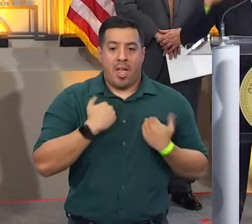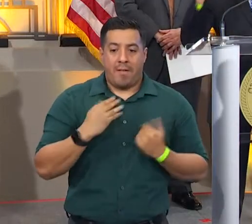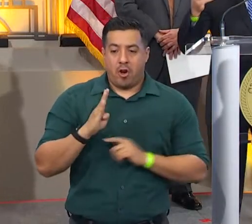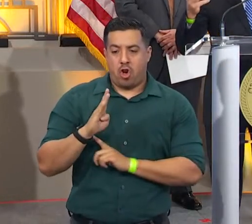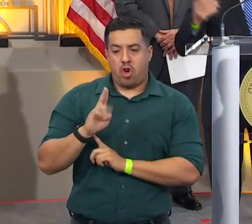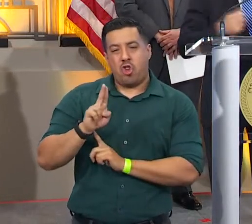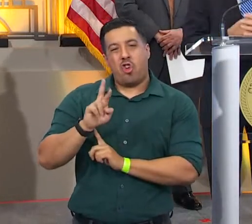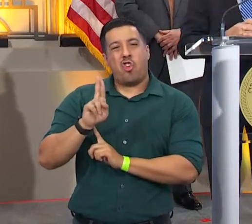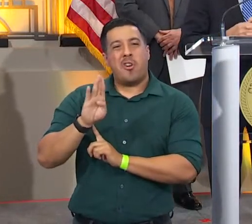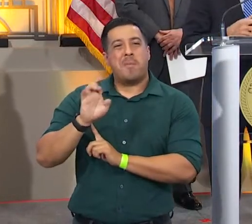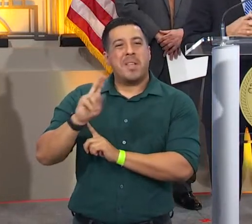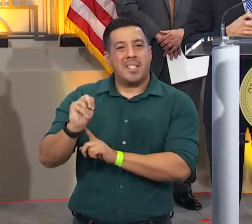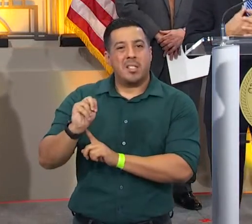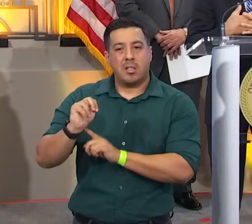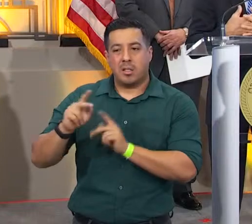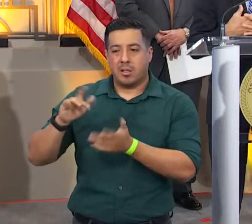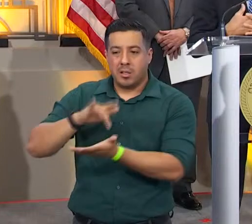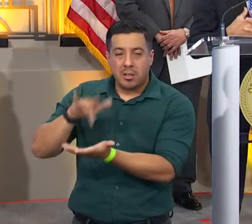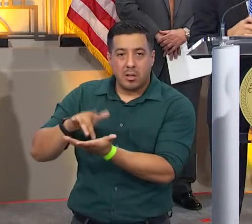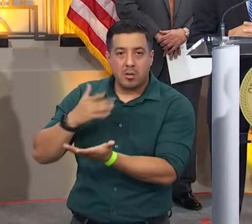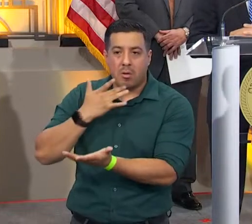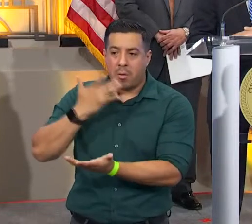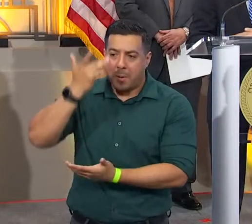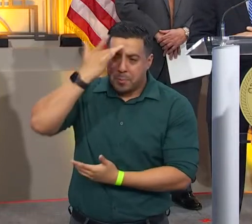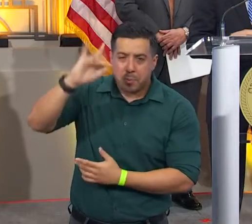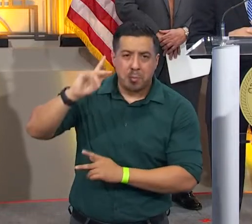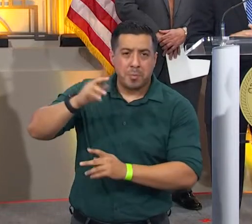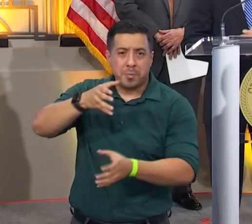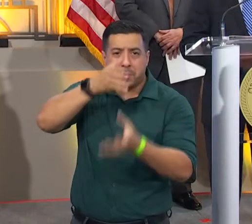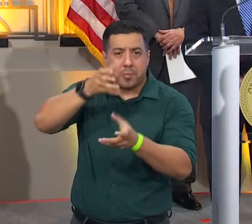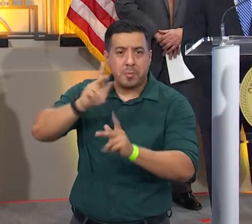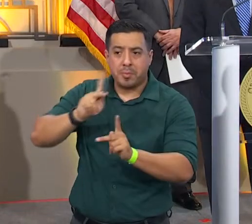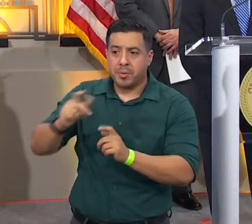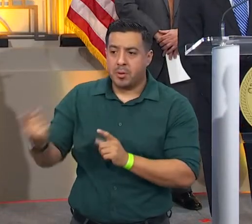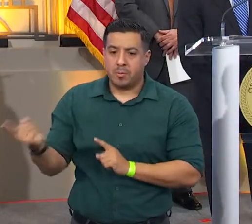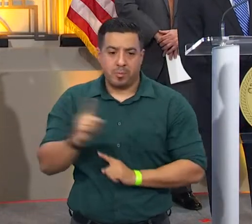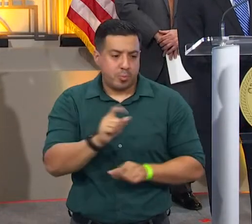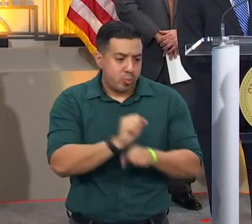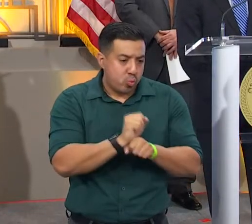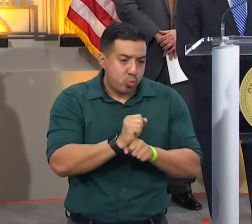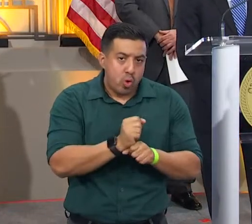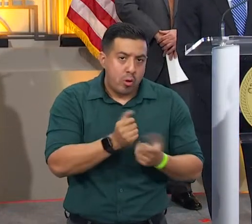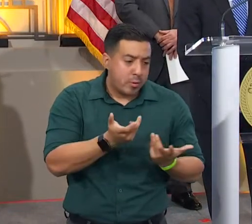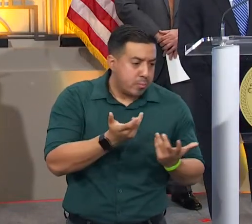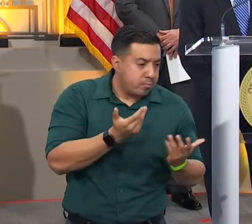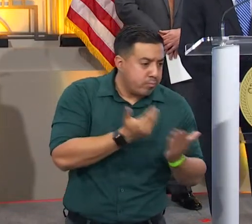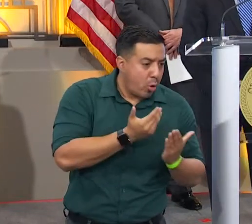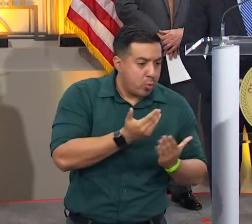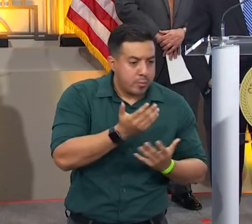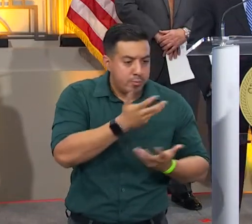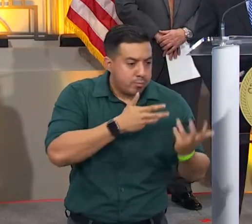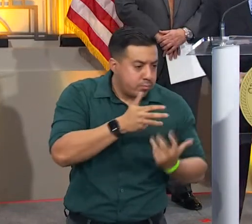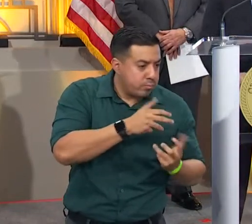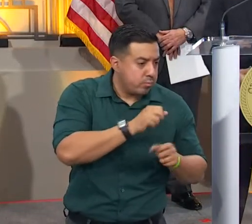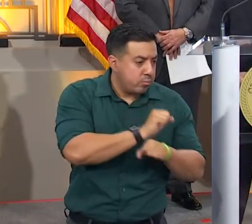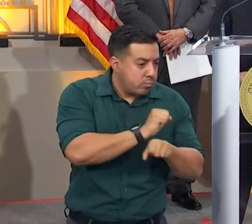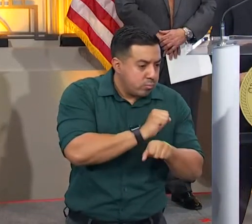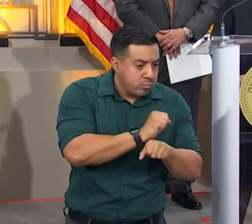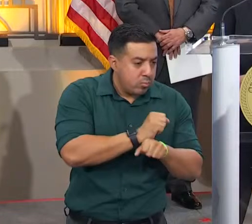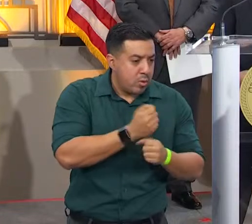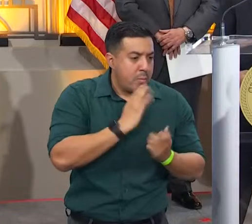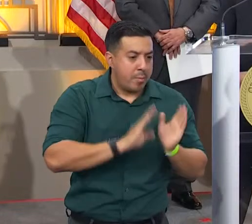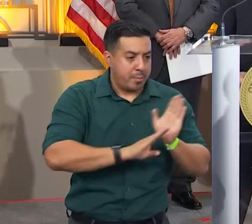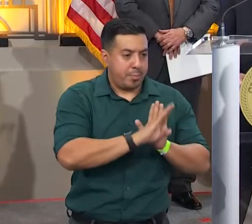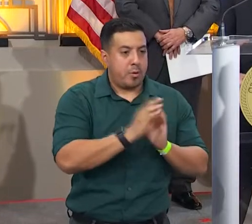collaboration and ideation, a place where the brightest minds in the world could work closely together to lead us into the next